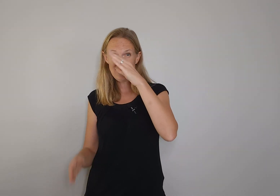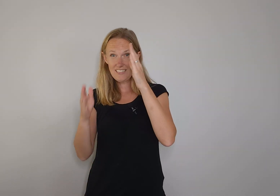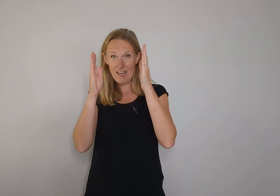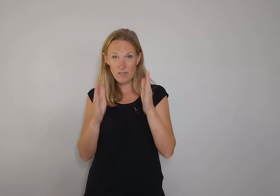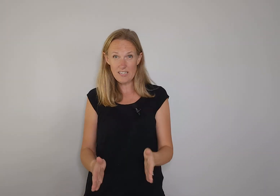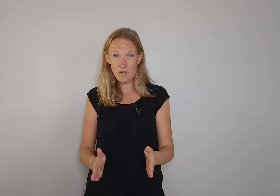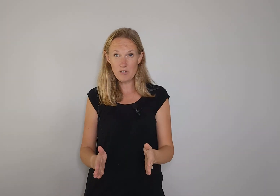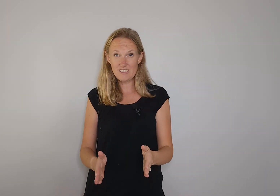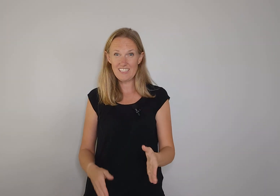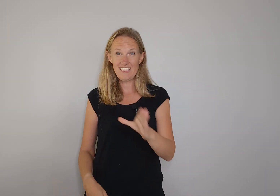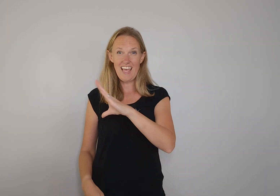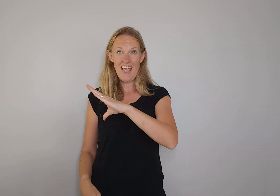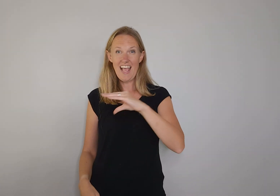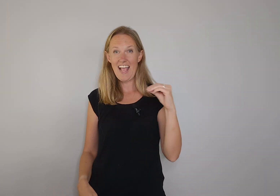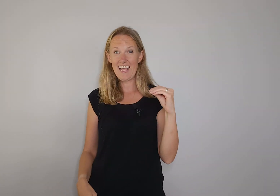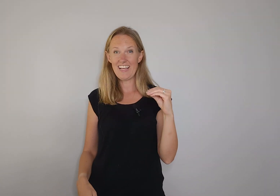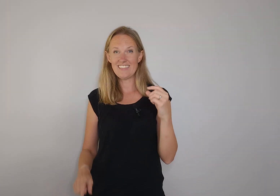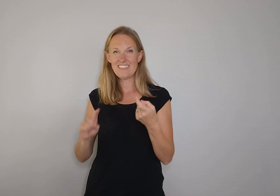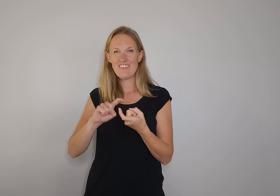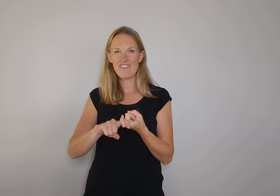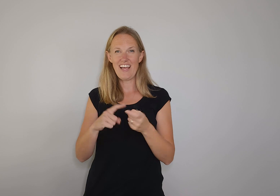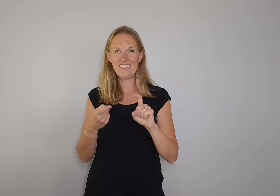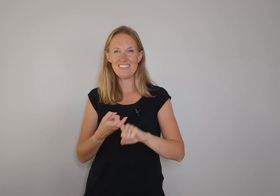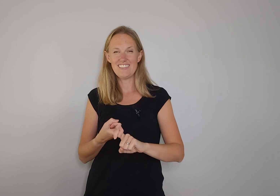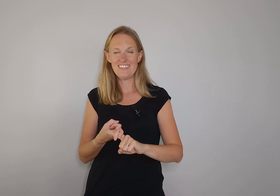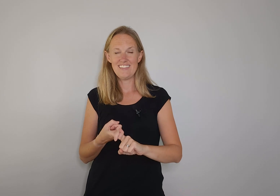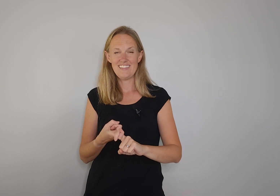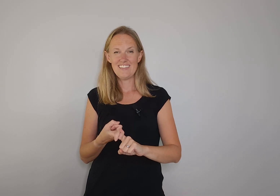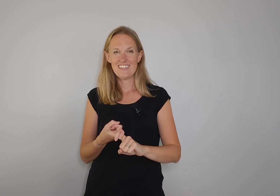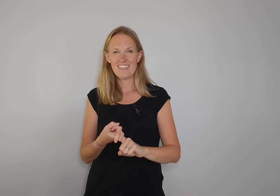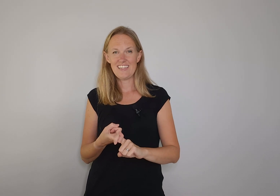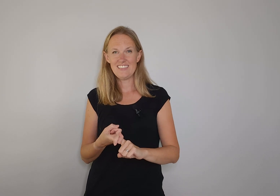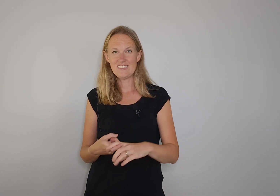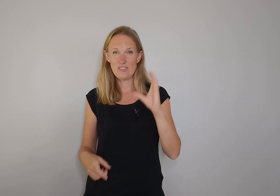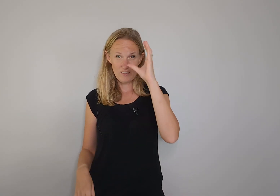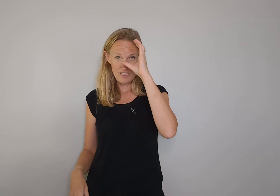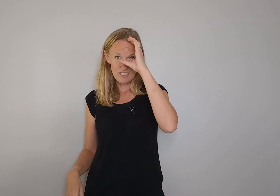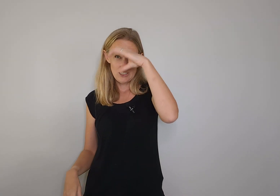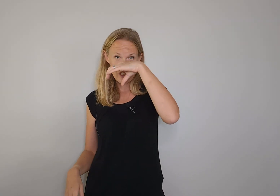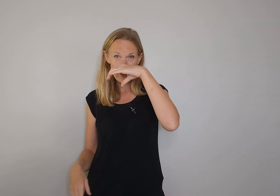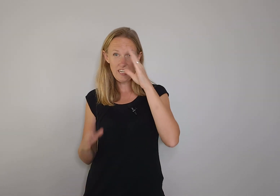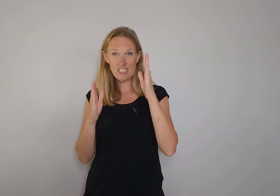bends, outline of a person, and friend. Okay, so